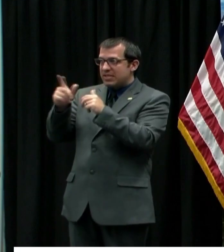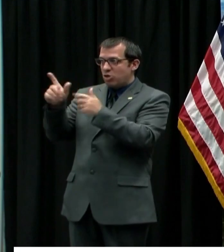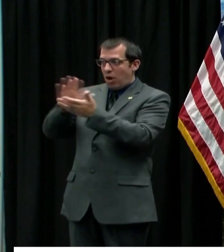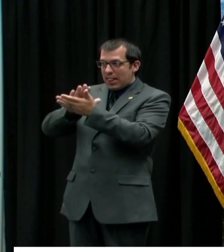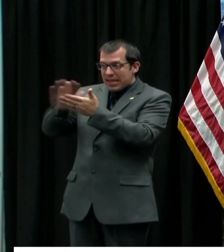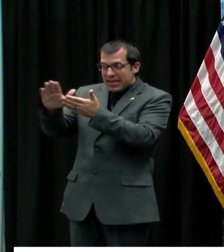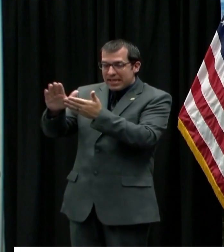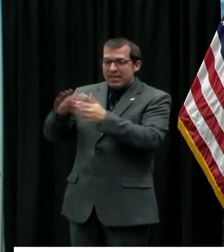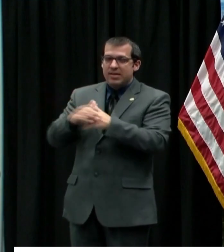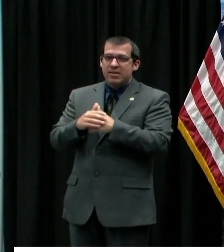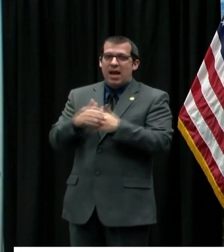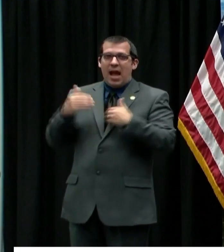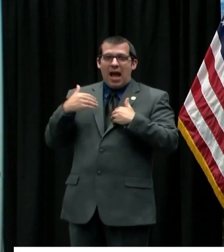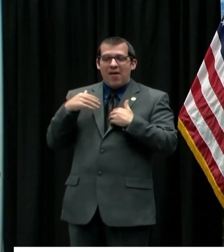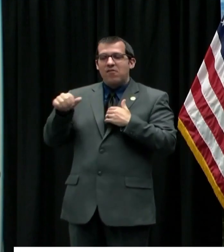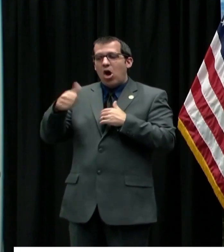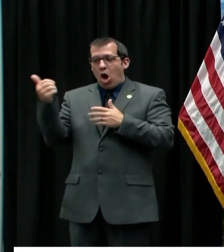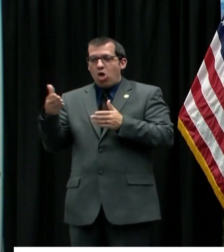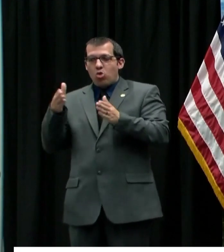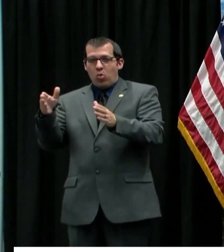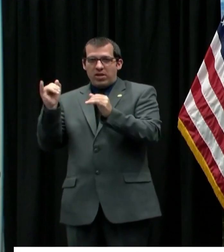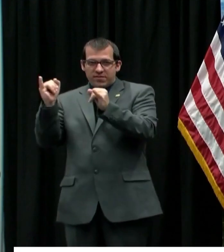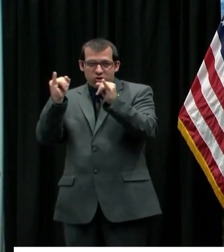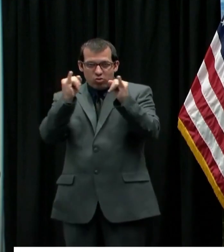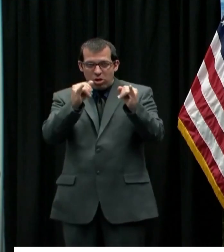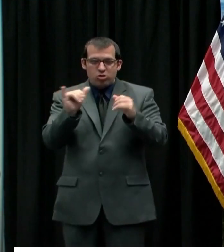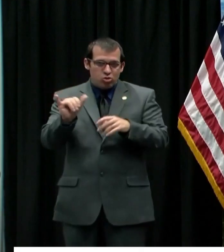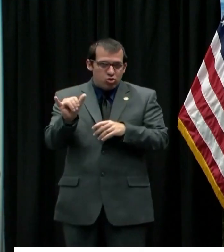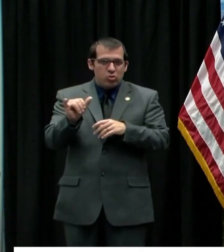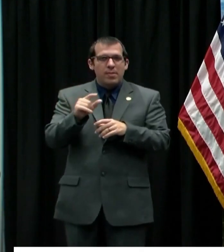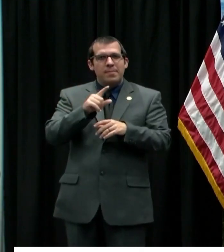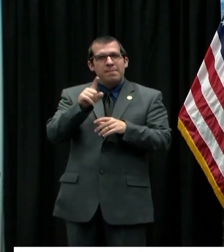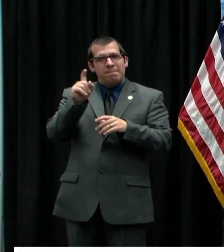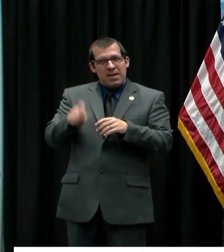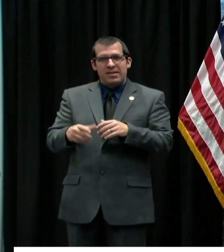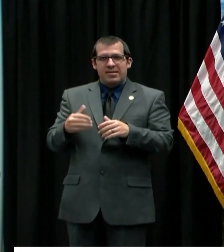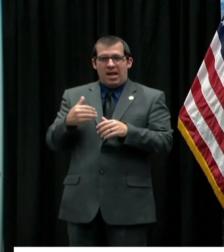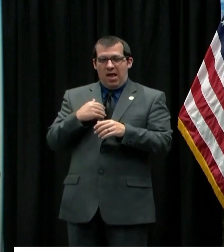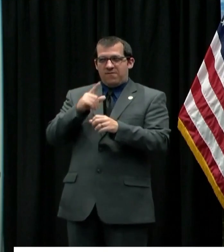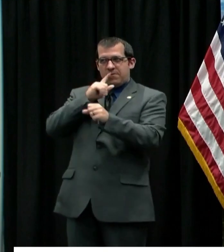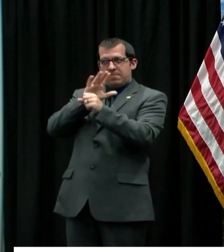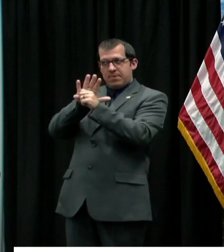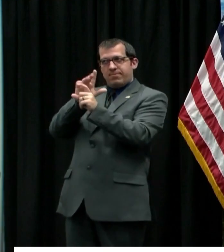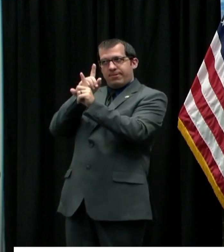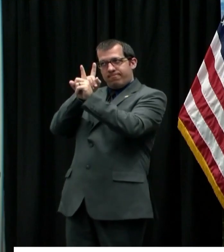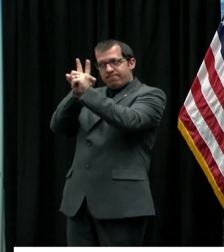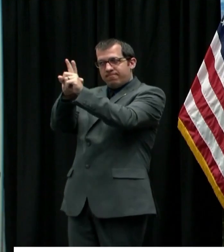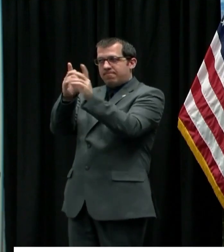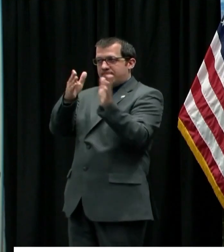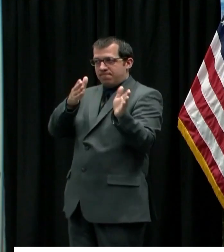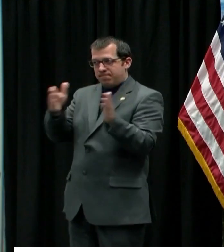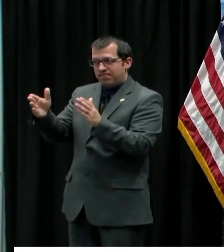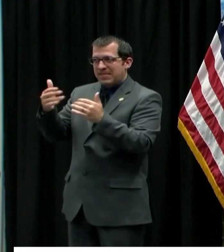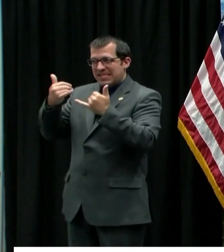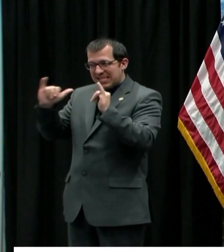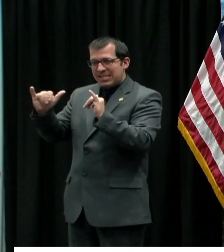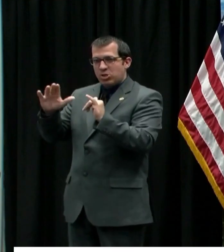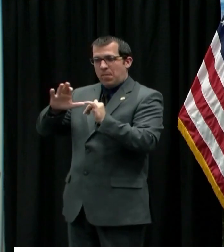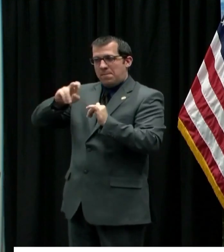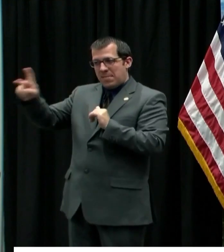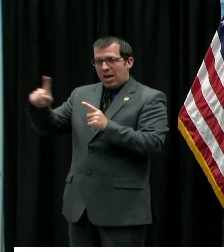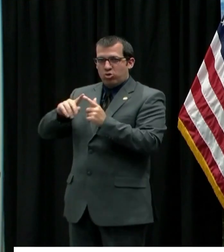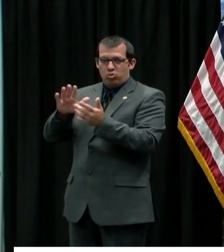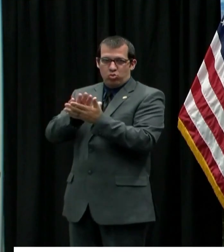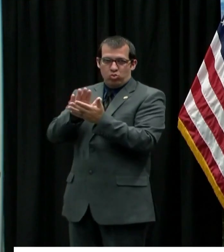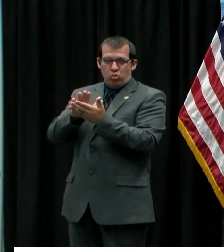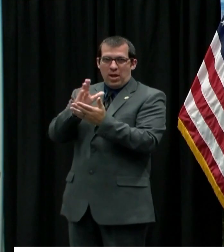clean and that we have alternative ways of instruction, but you have to have that commitment. You have to have that plan to go back to